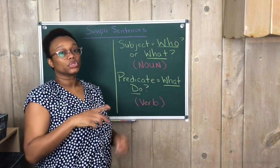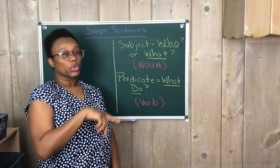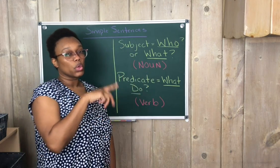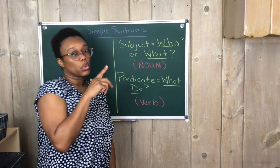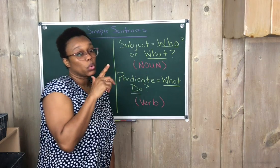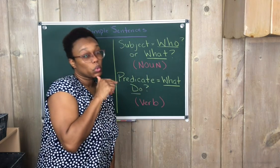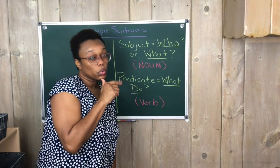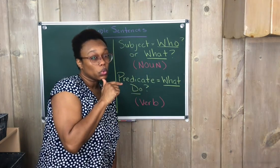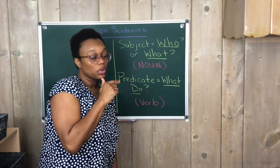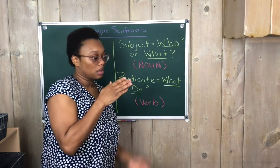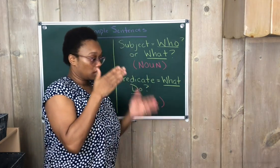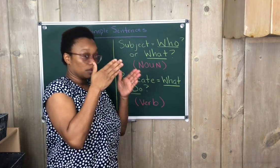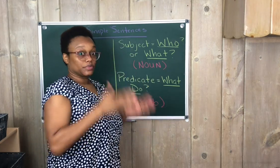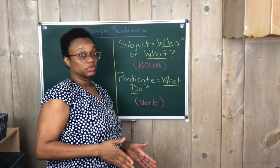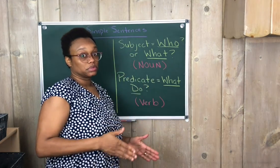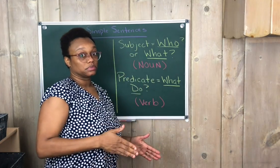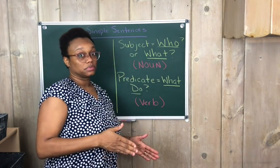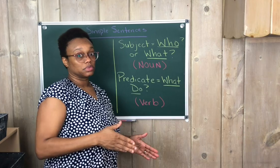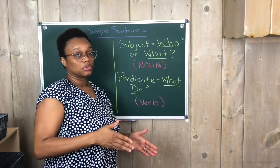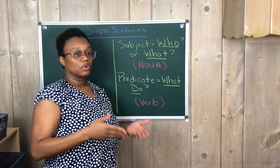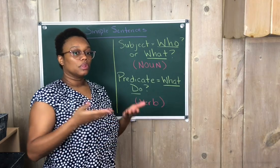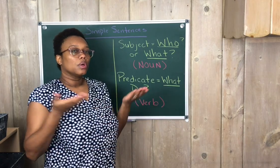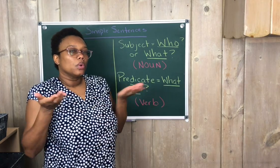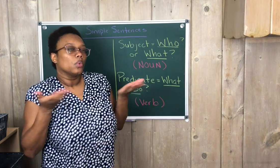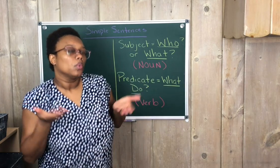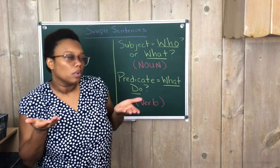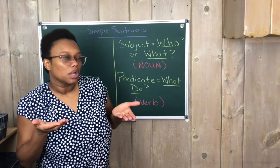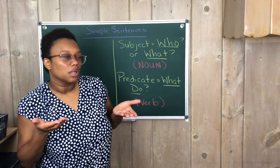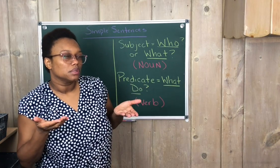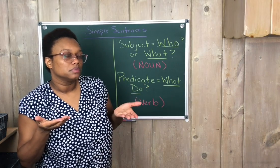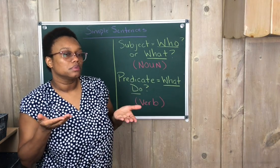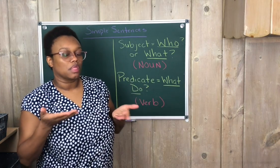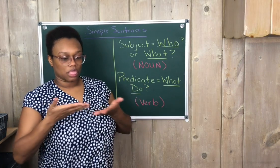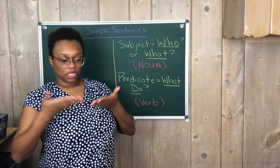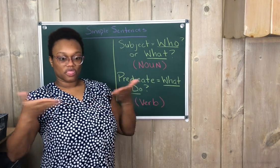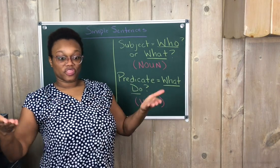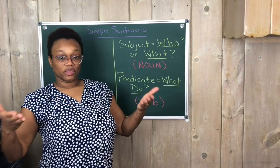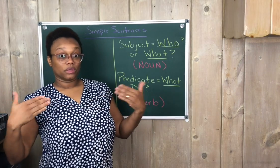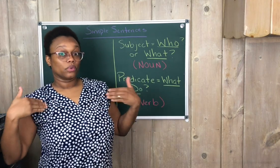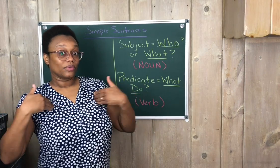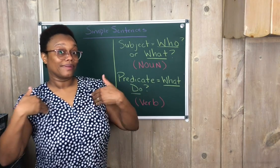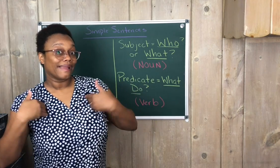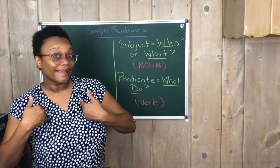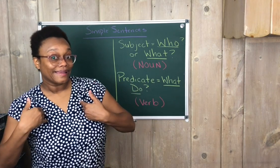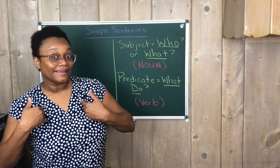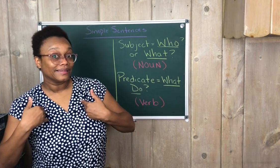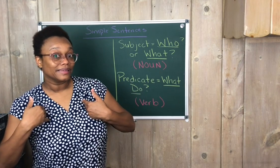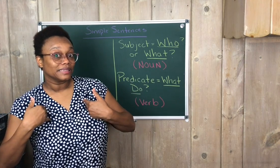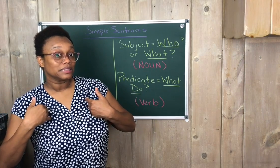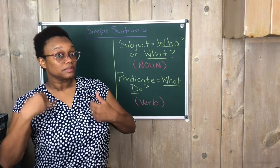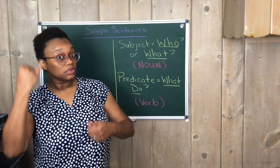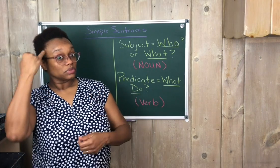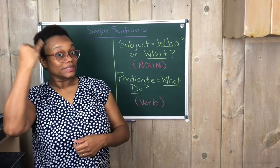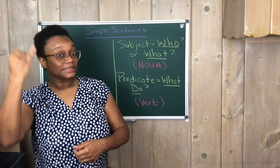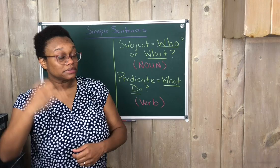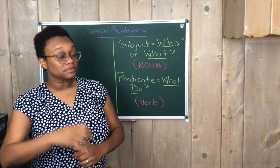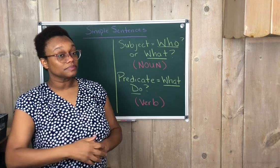So the subject is the who, the person, or the what, the thing or animal.